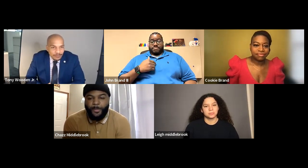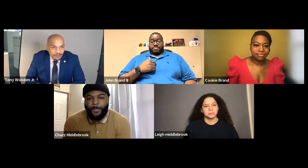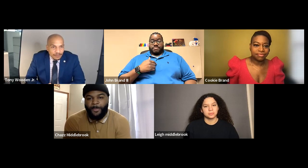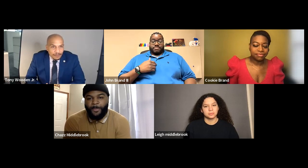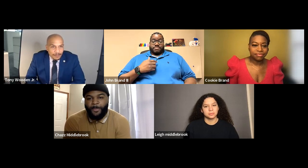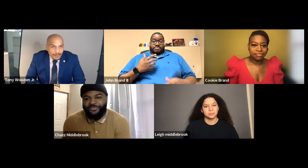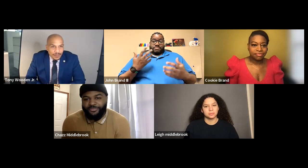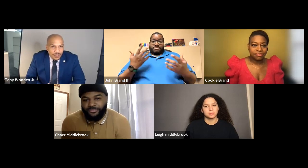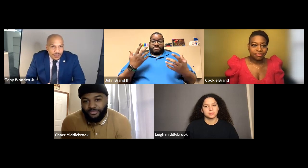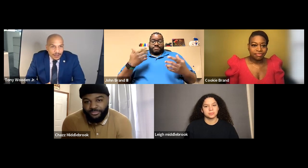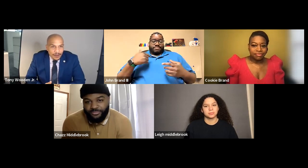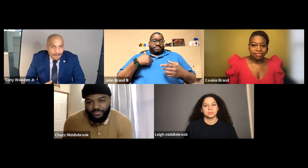J3.